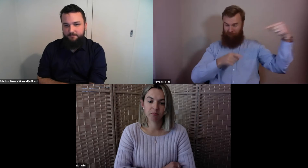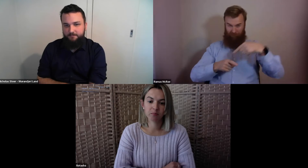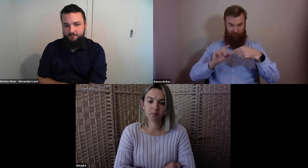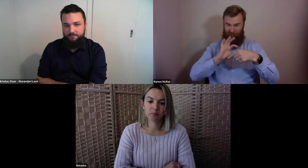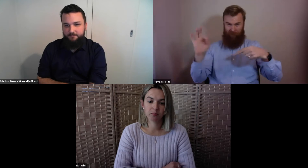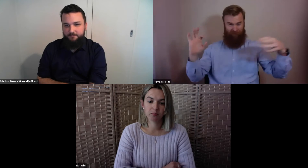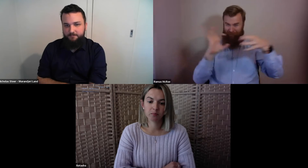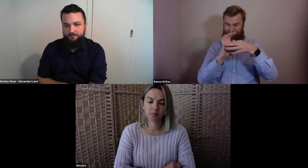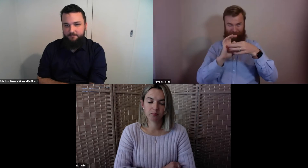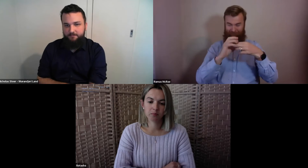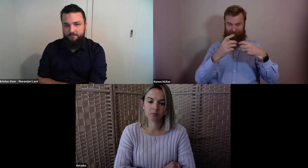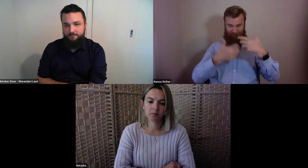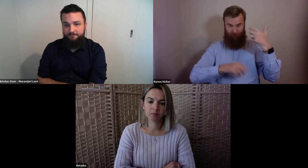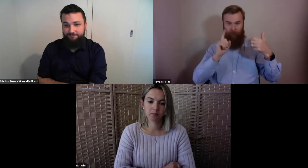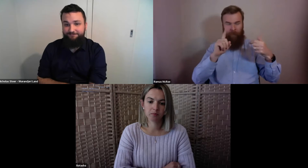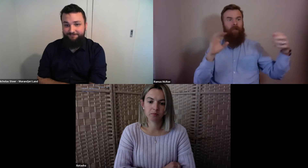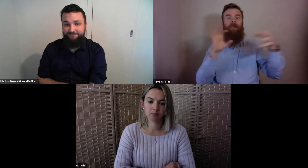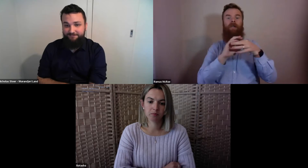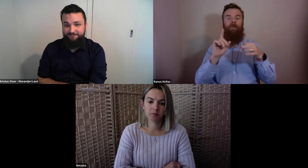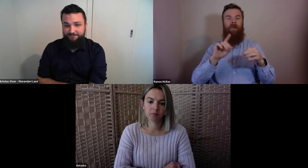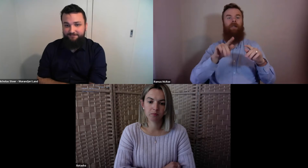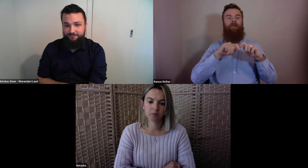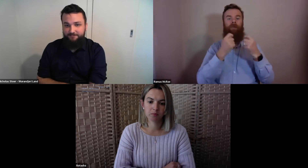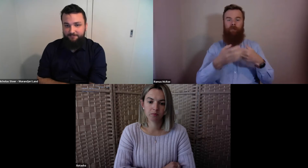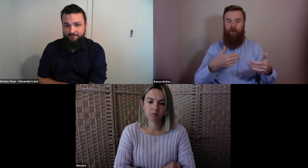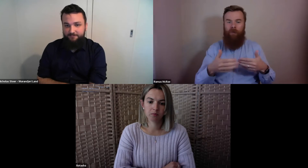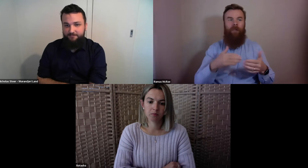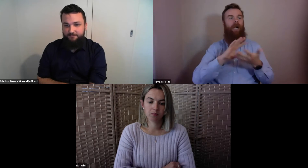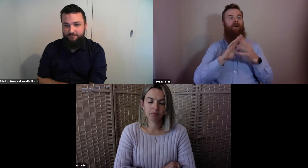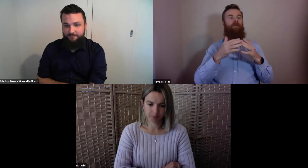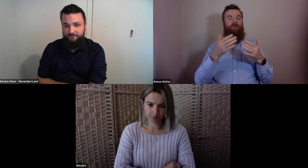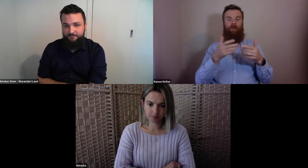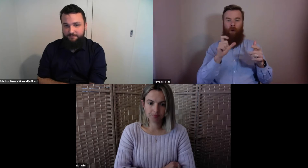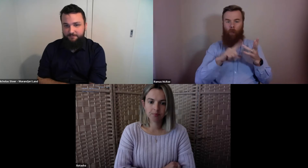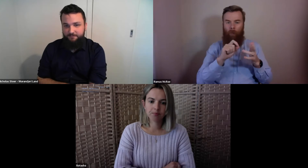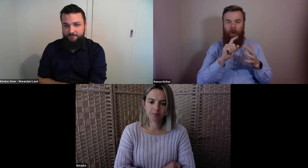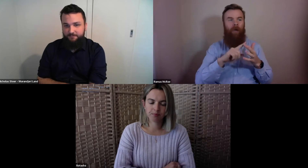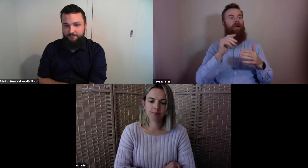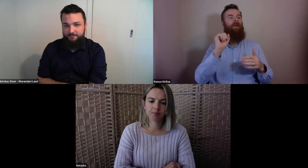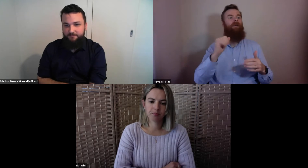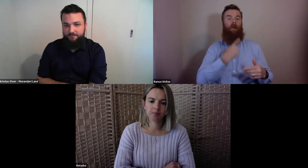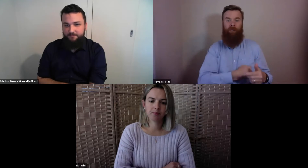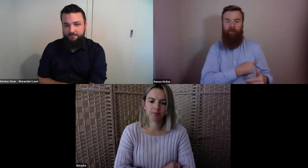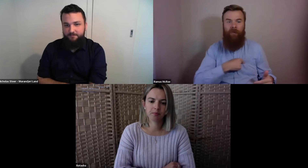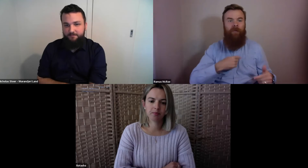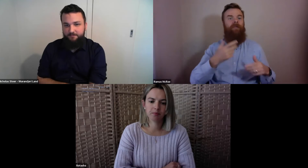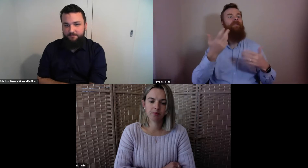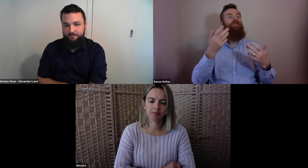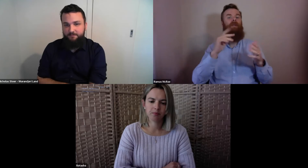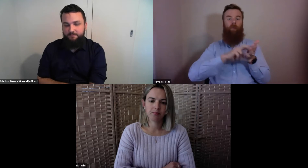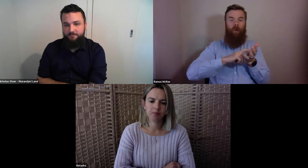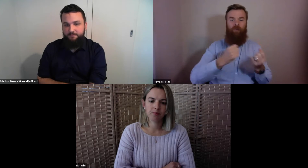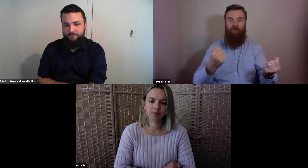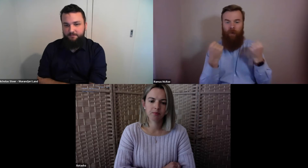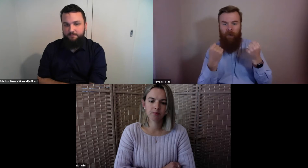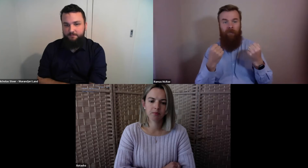many different roads, many different paths to be able to achieve what it is that ultimately you want to achieve. It's about managing teams. It's